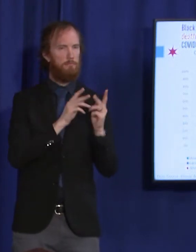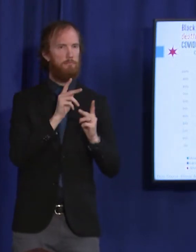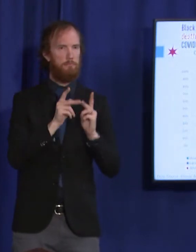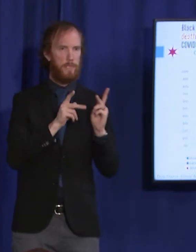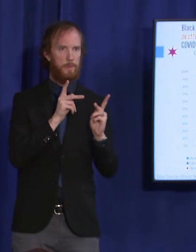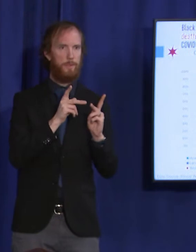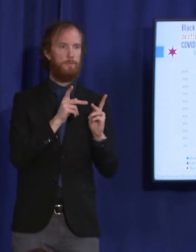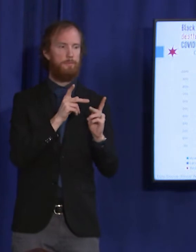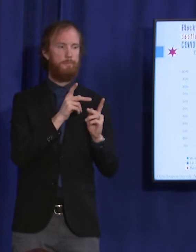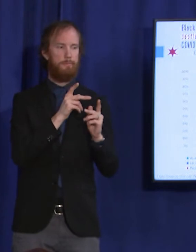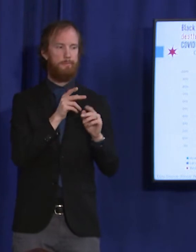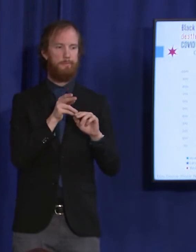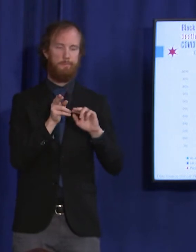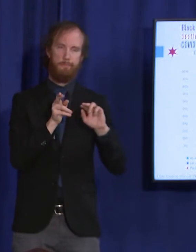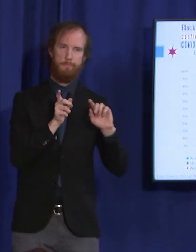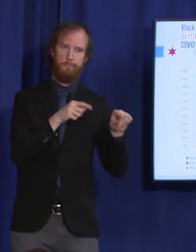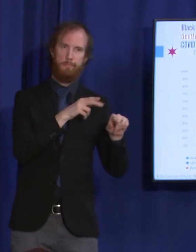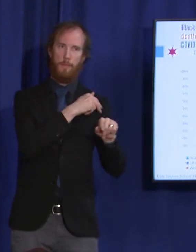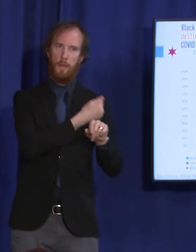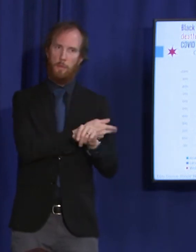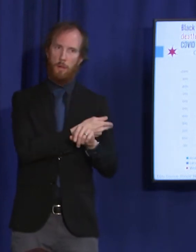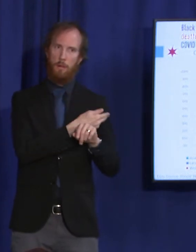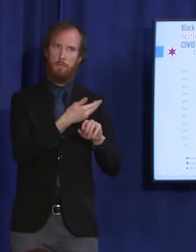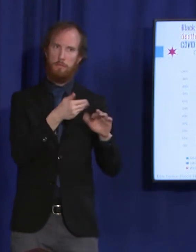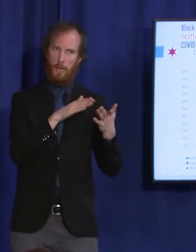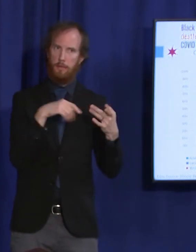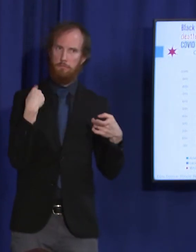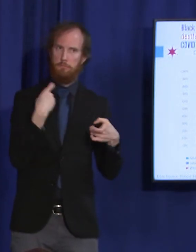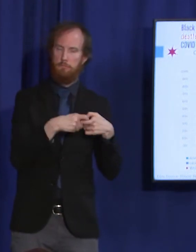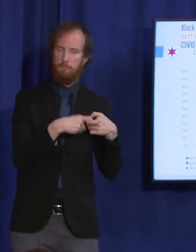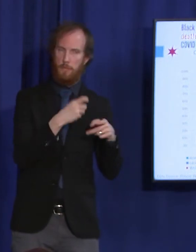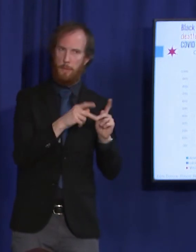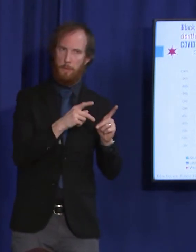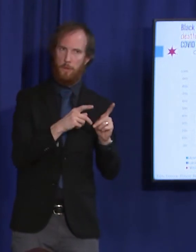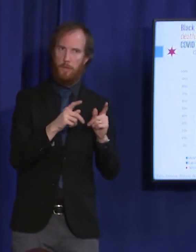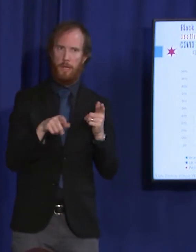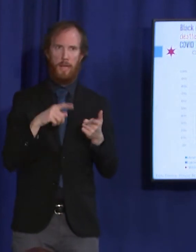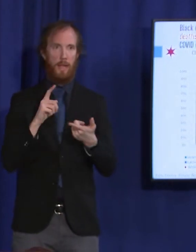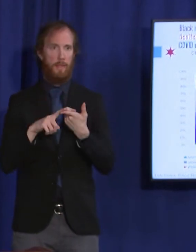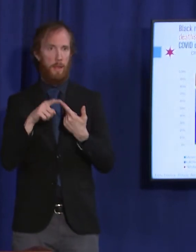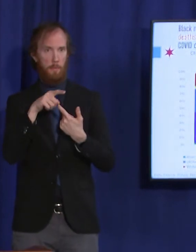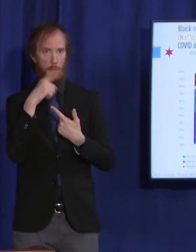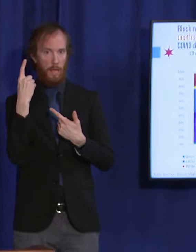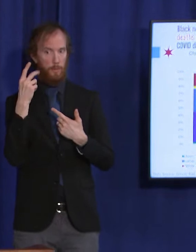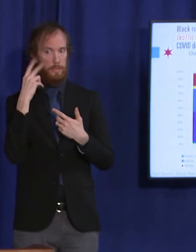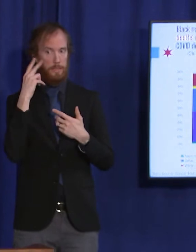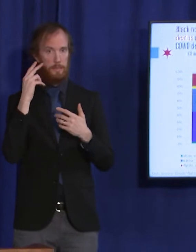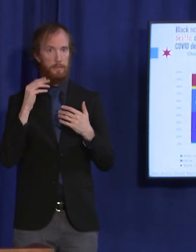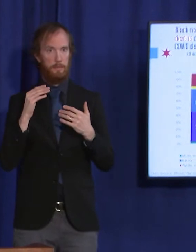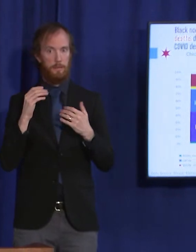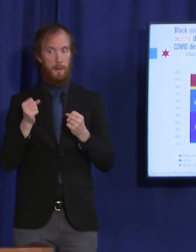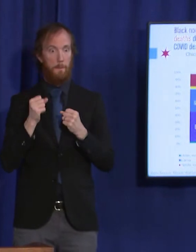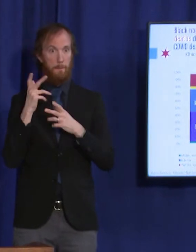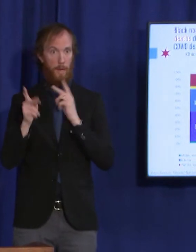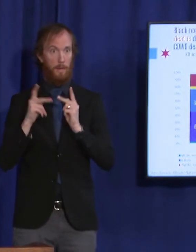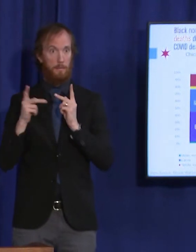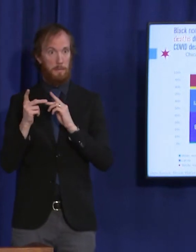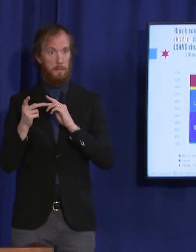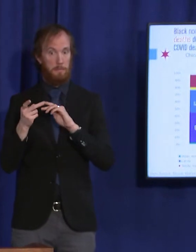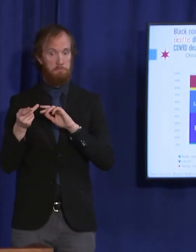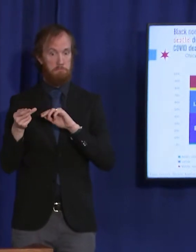Latinx Chicagoans, and a larger proportion among Black Chicagoans. All of Chicago gets hit